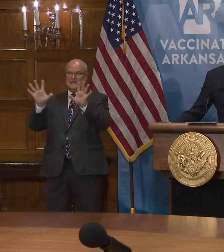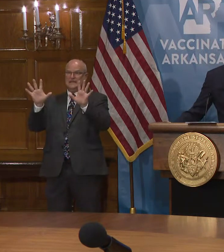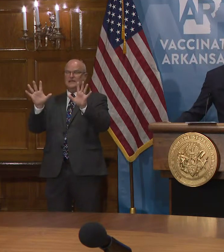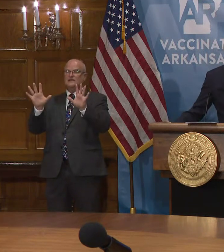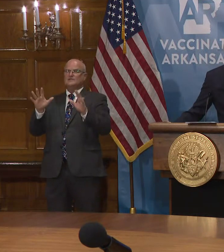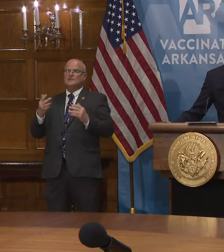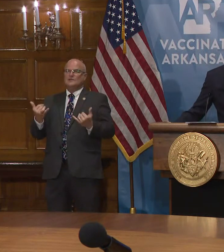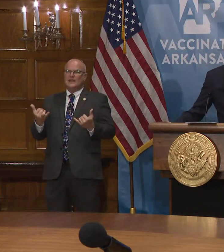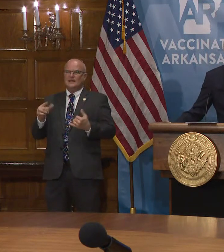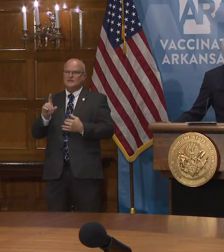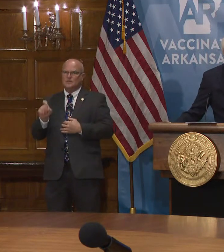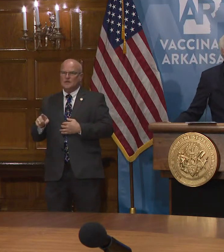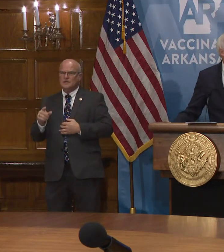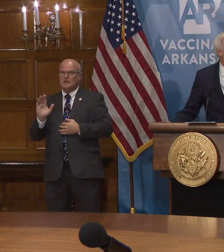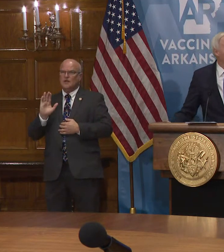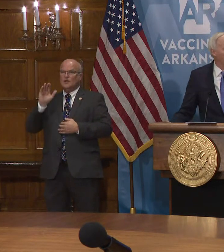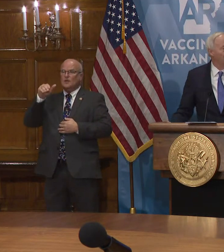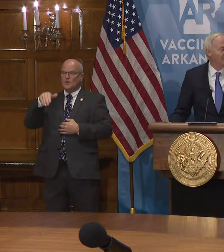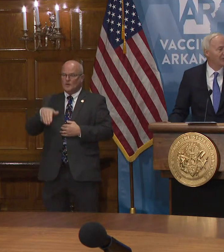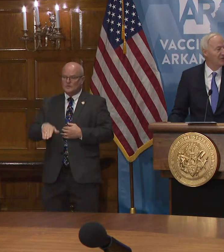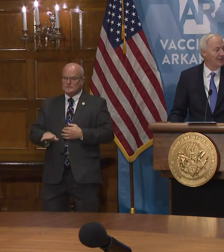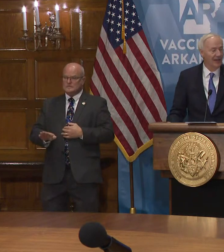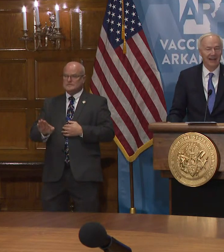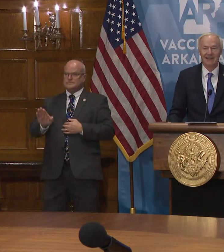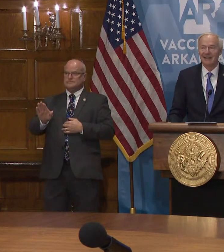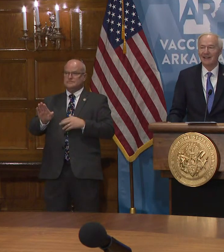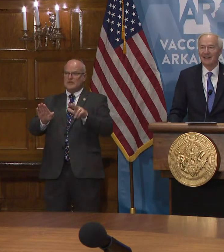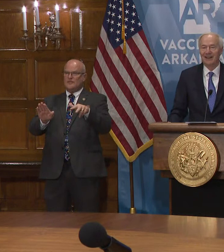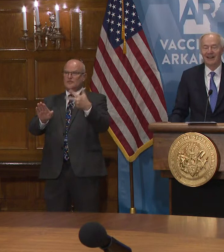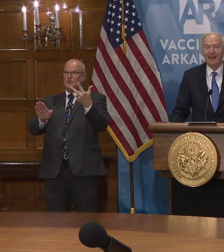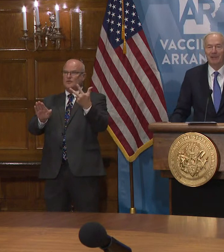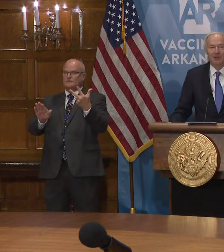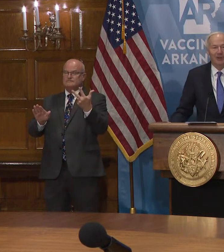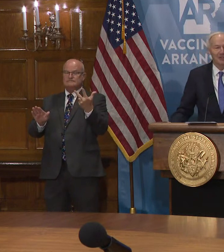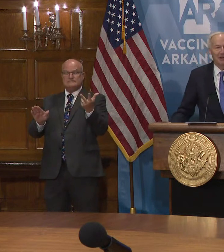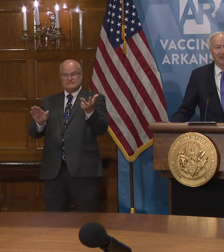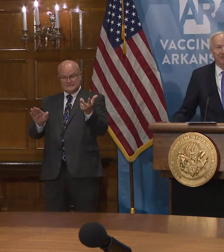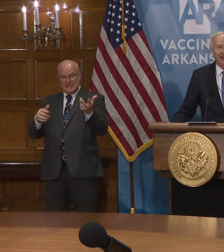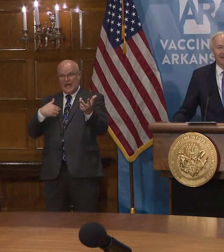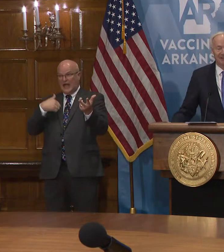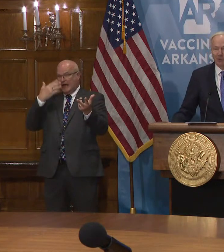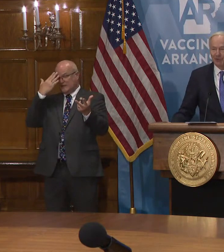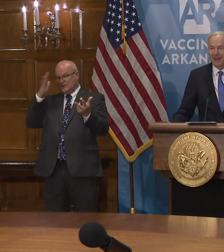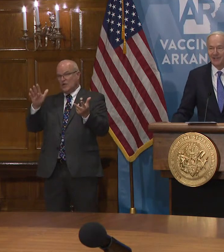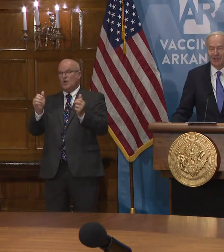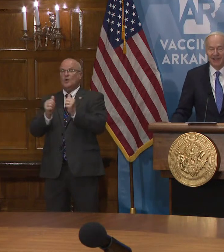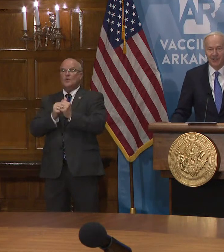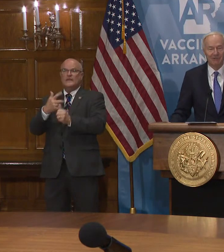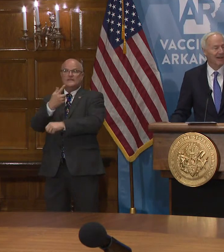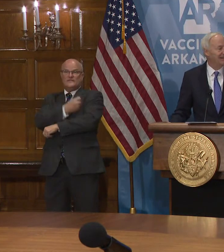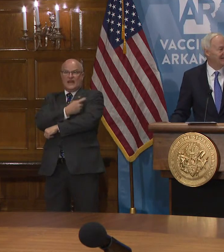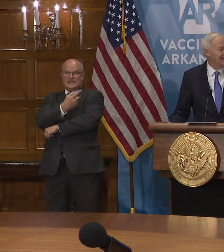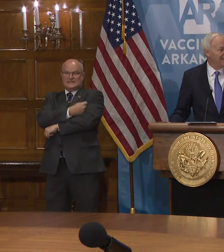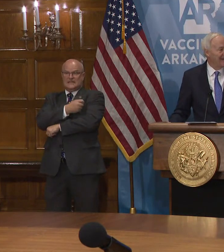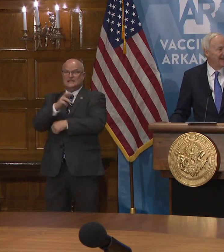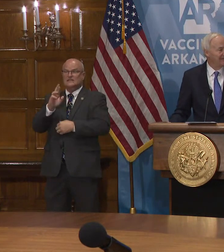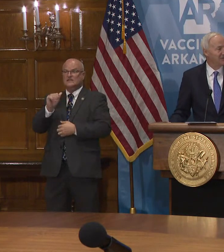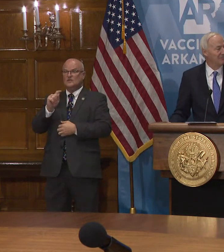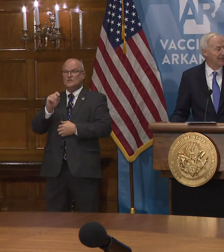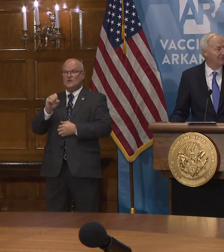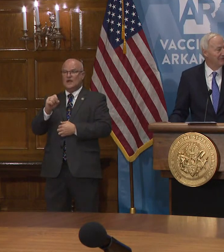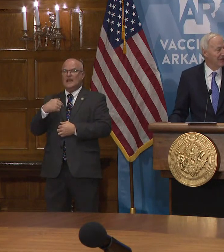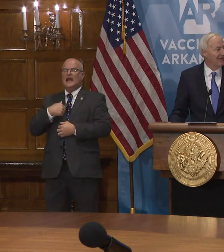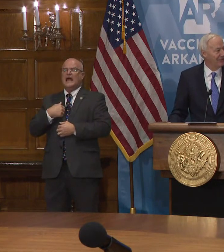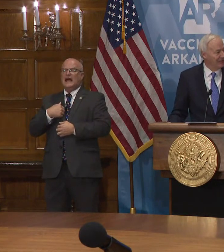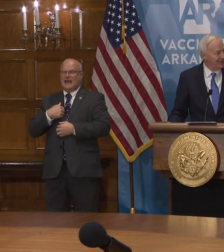So the question is whether we're going into a third surge or not. I'm encouraged by the fact that with the vaccination rate, I have